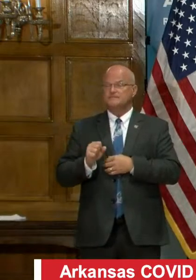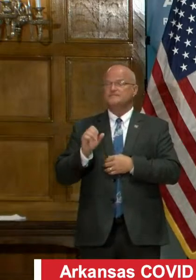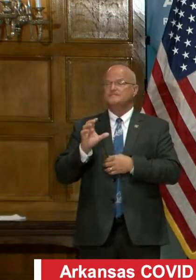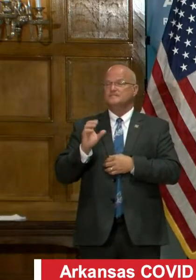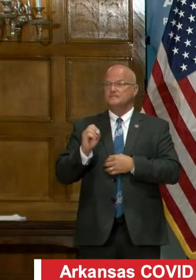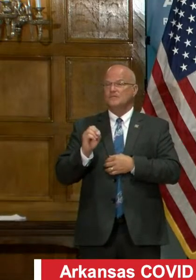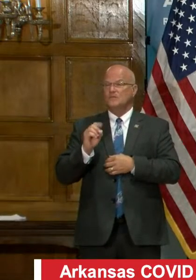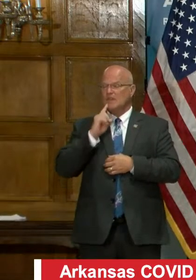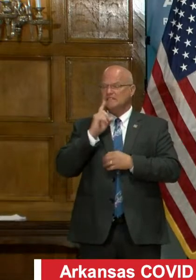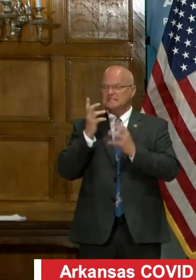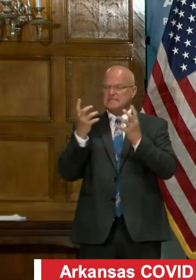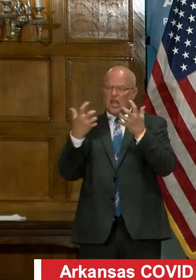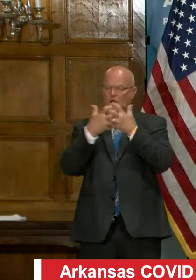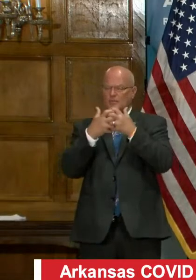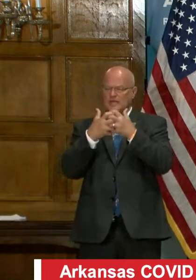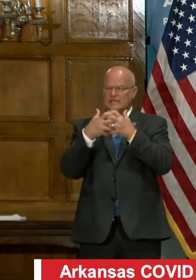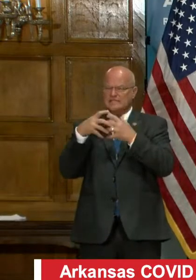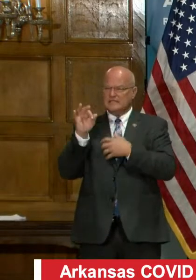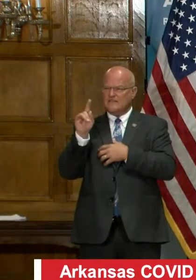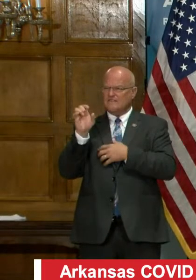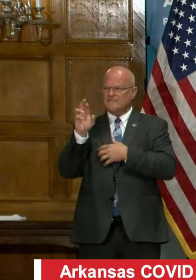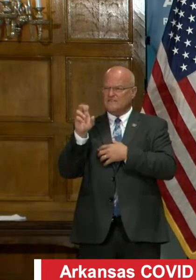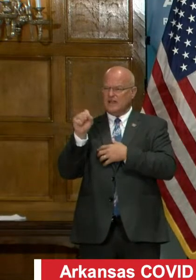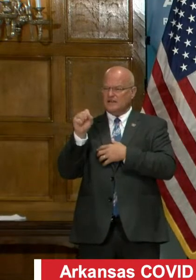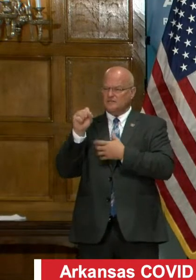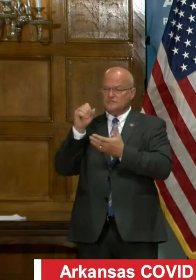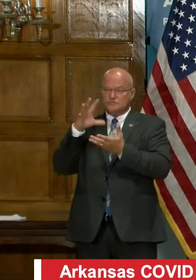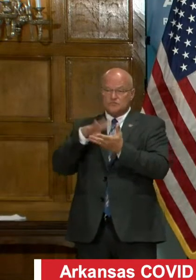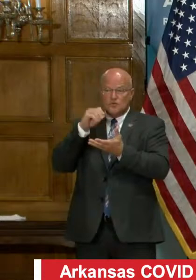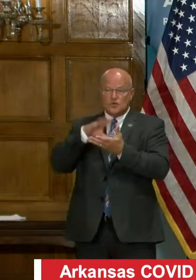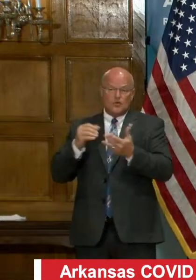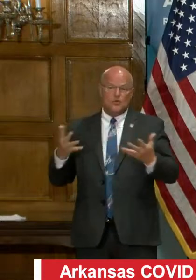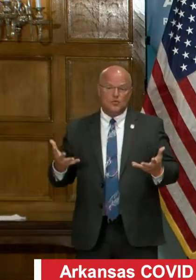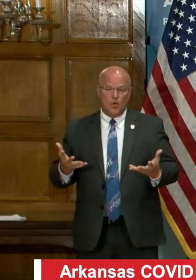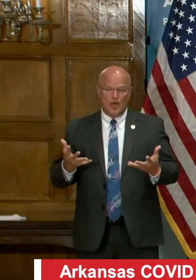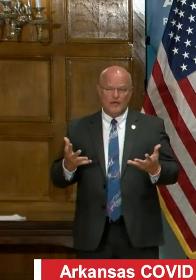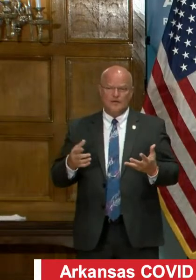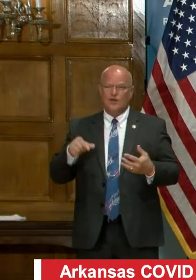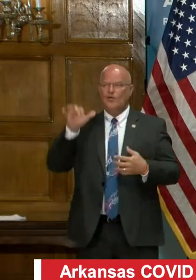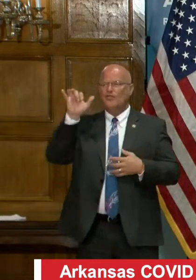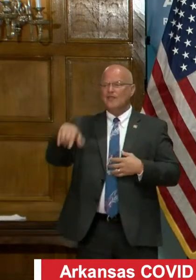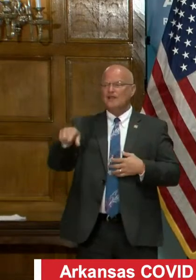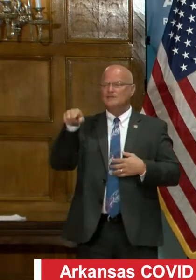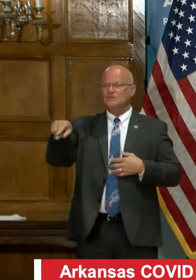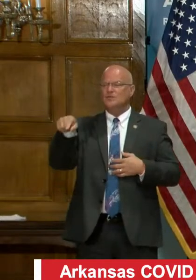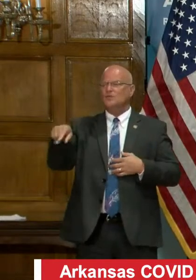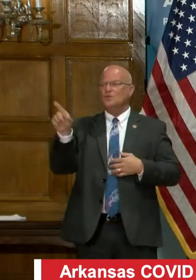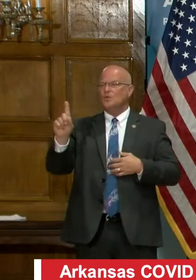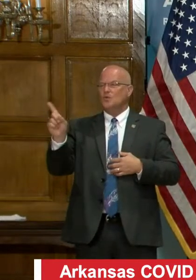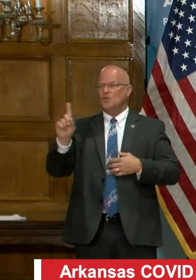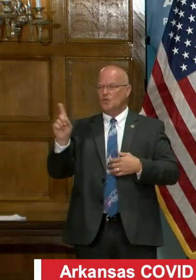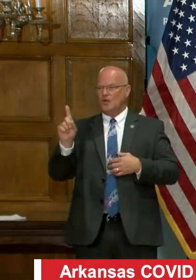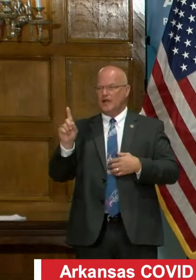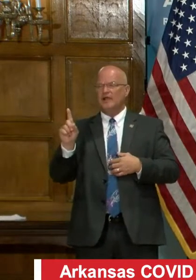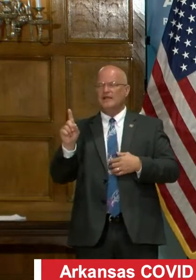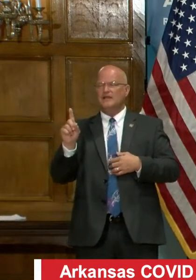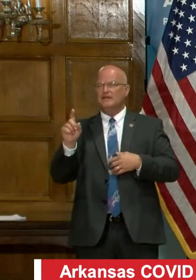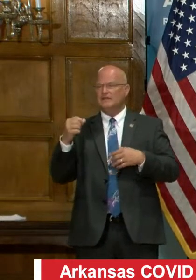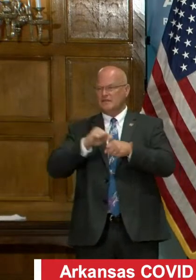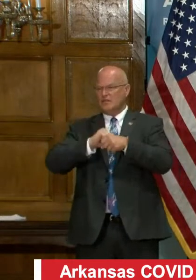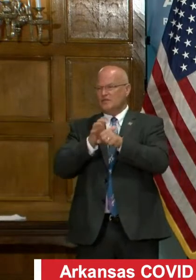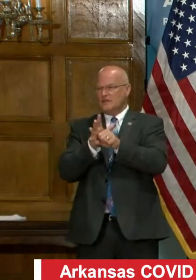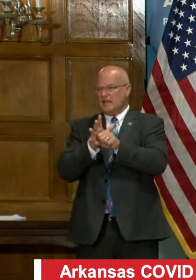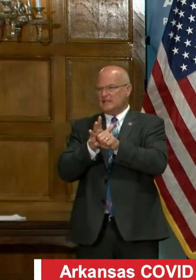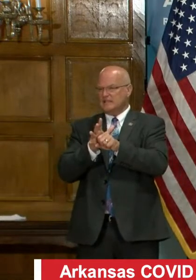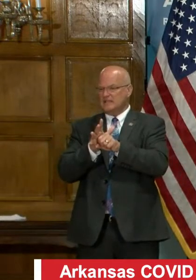so it's a combination of factors there. What we've learned is exactly where it is. And so we can surge, we can go